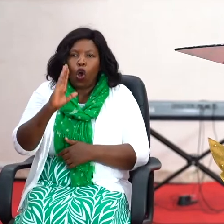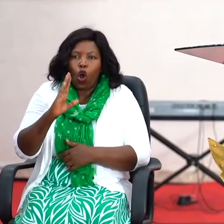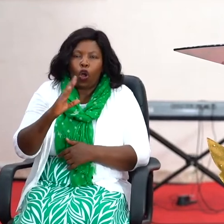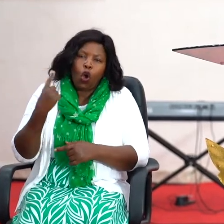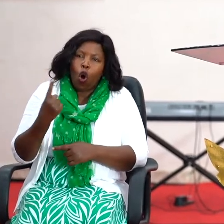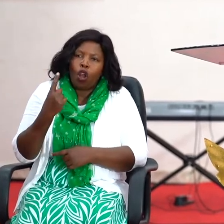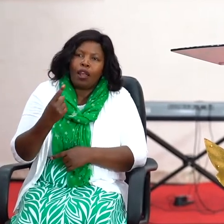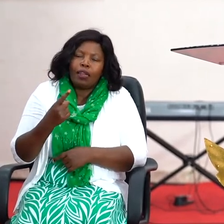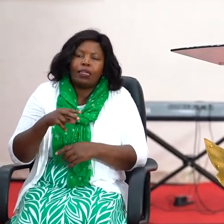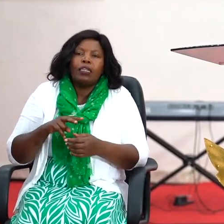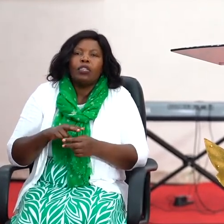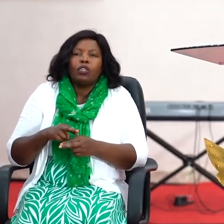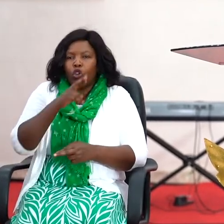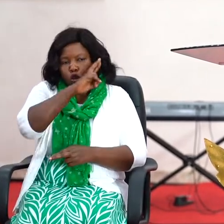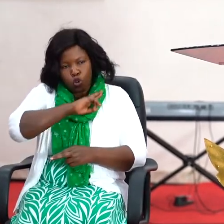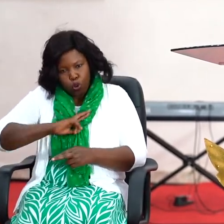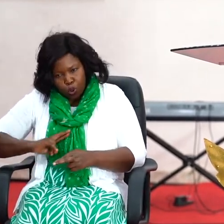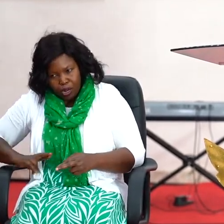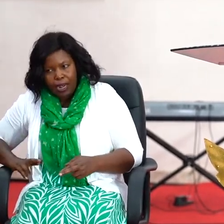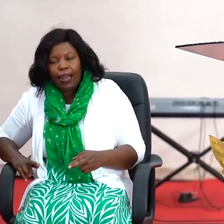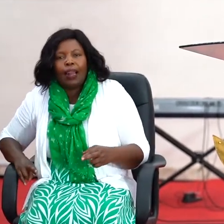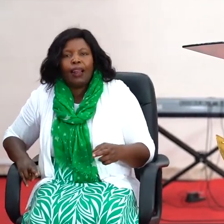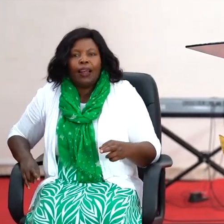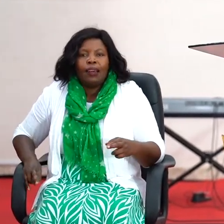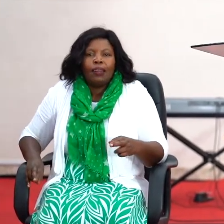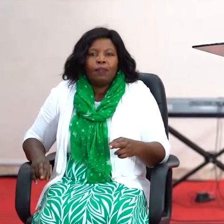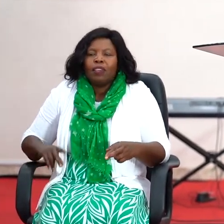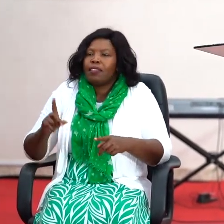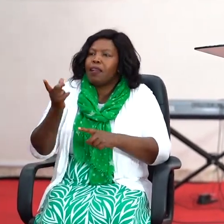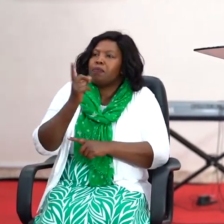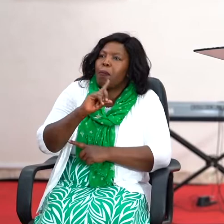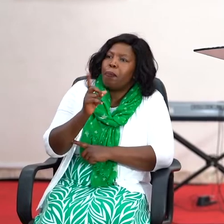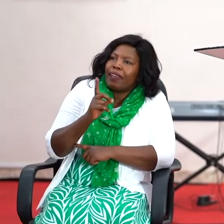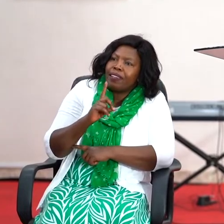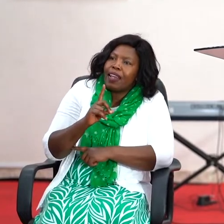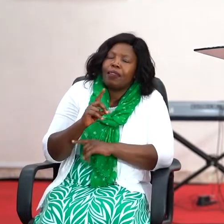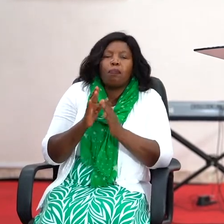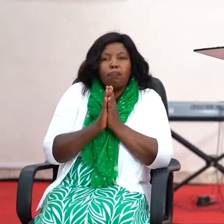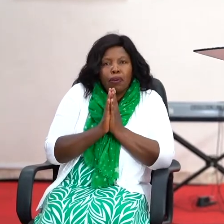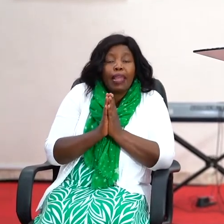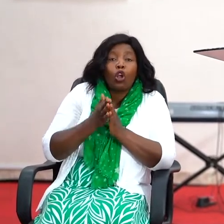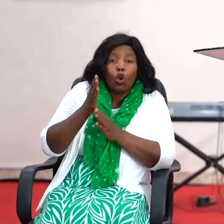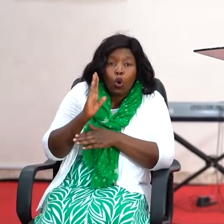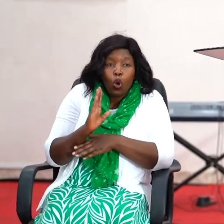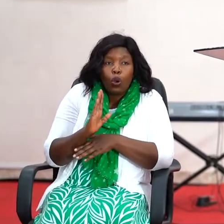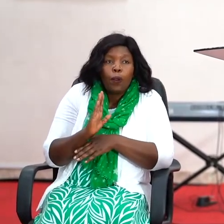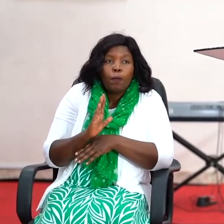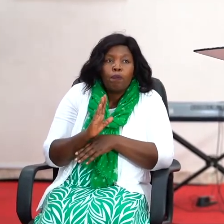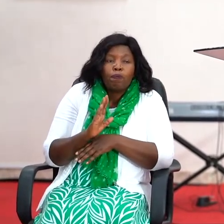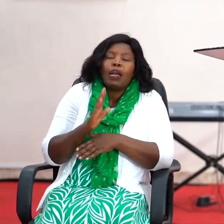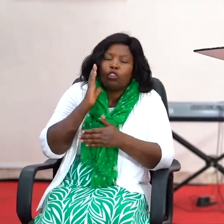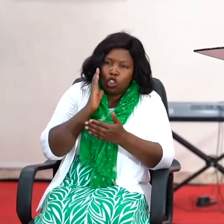reigning as all he has always reigned. And I saw a president praying to God, and I said,